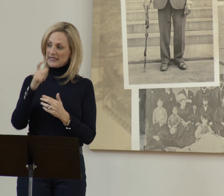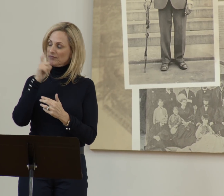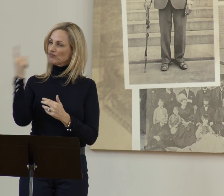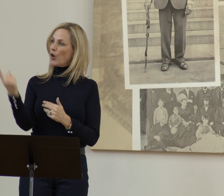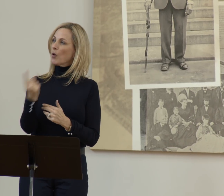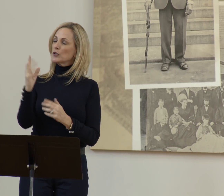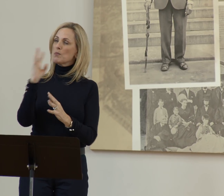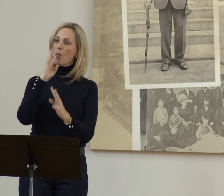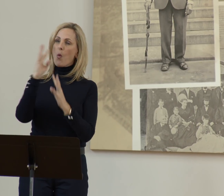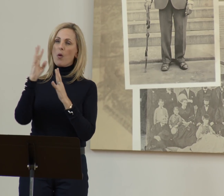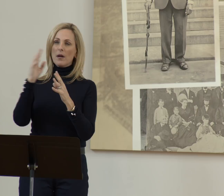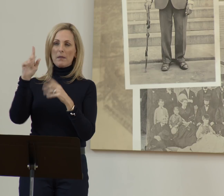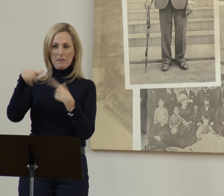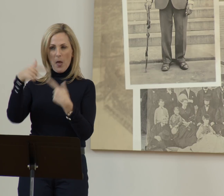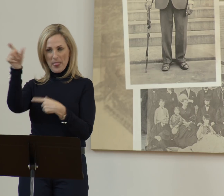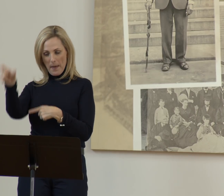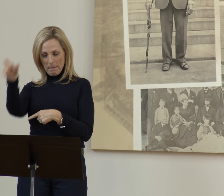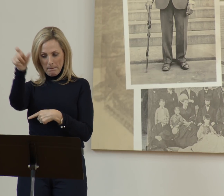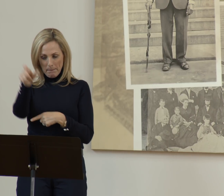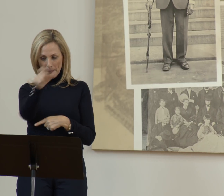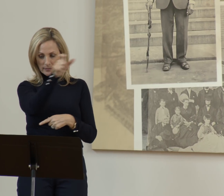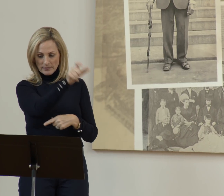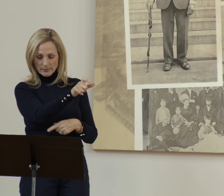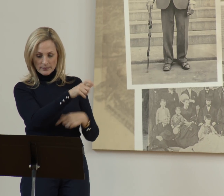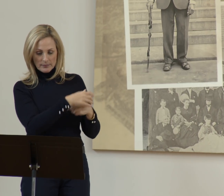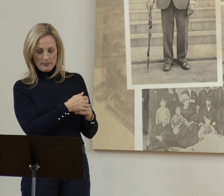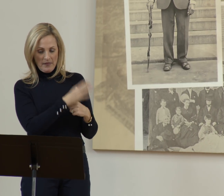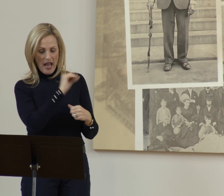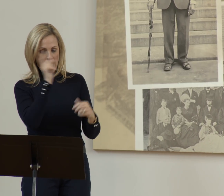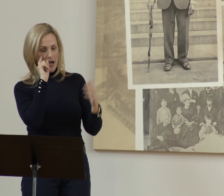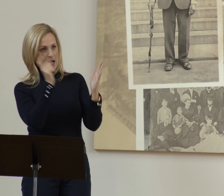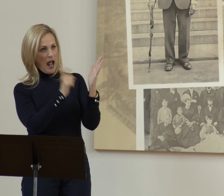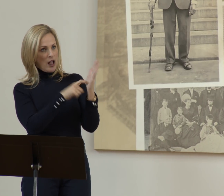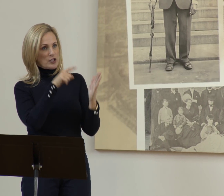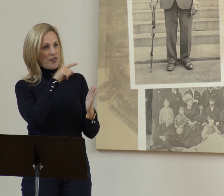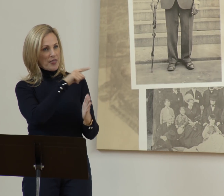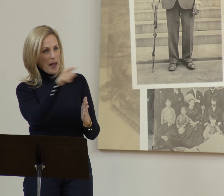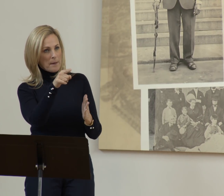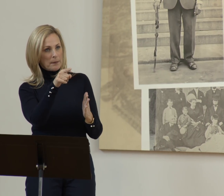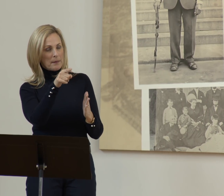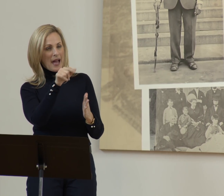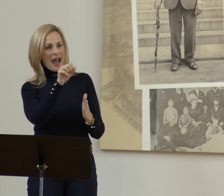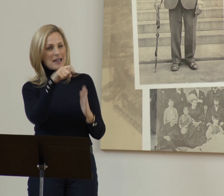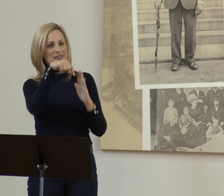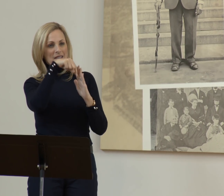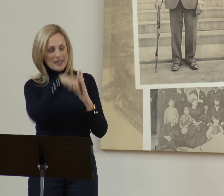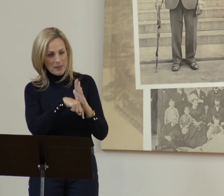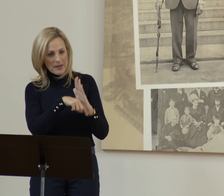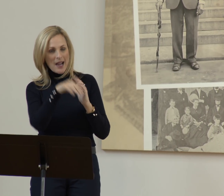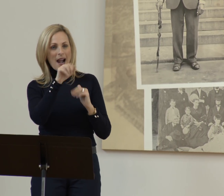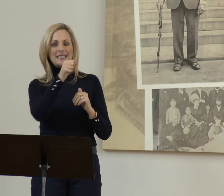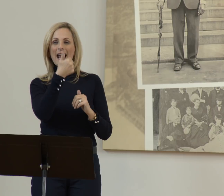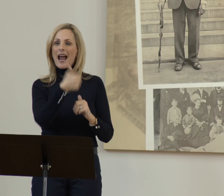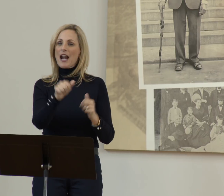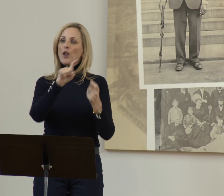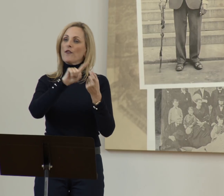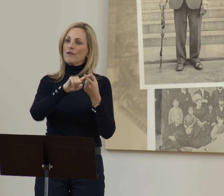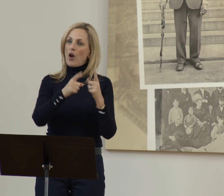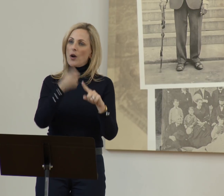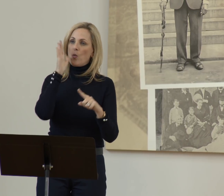see his friends, he always spoke about them and acknowledged them as